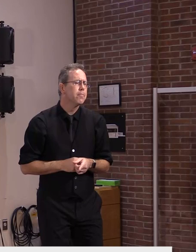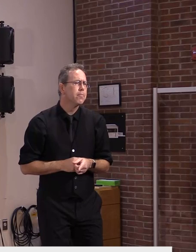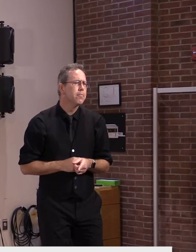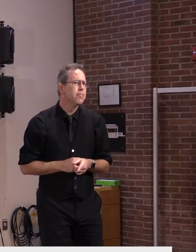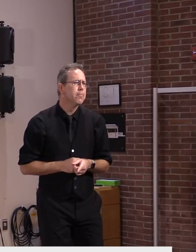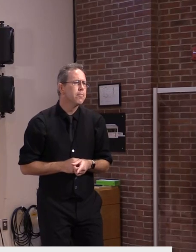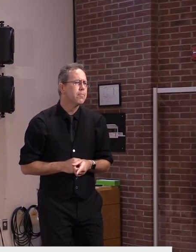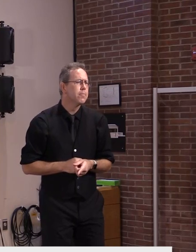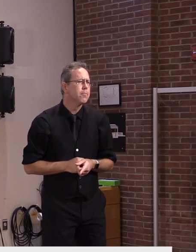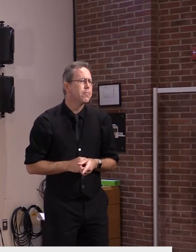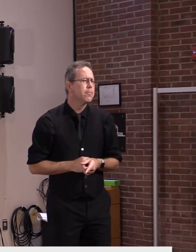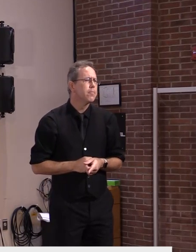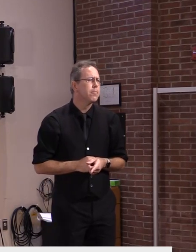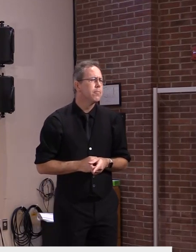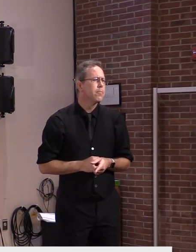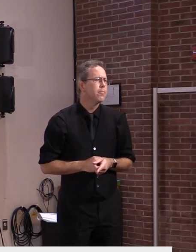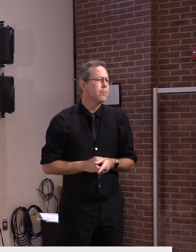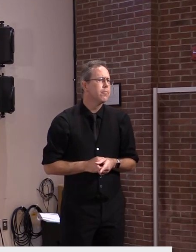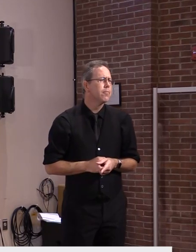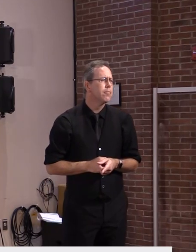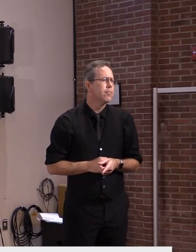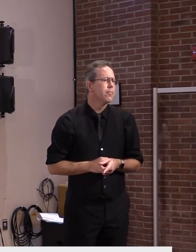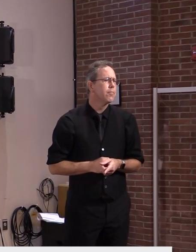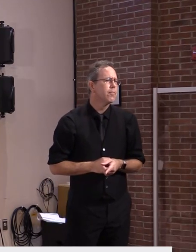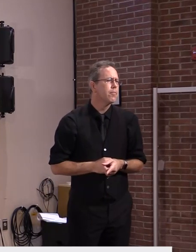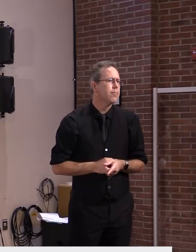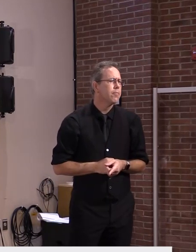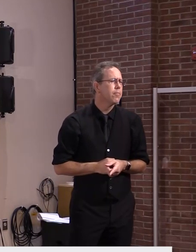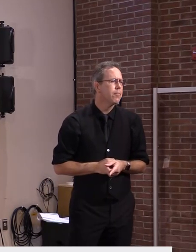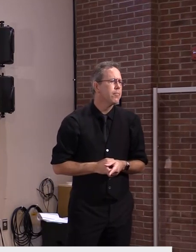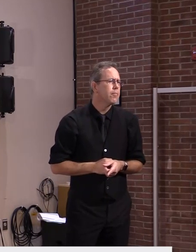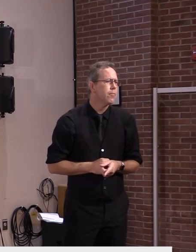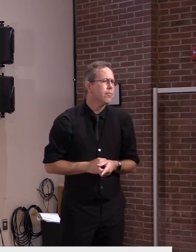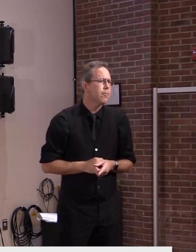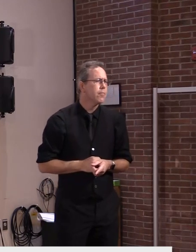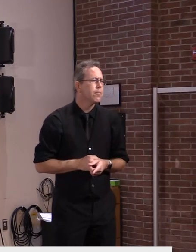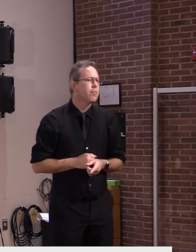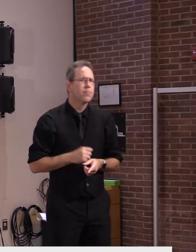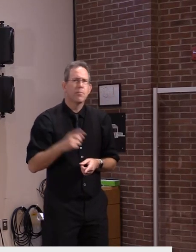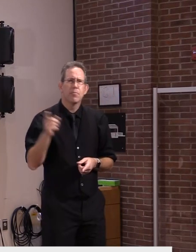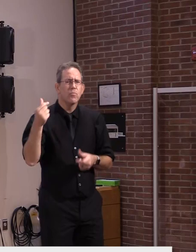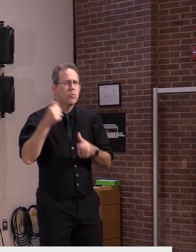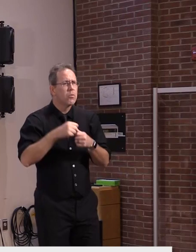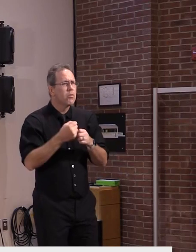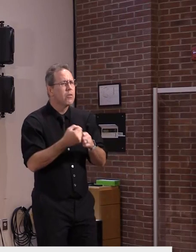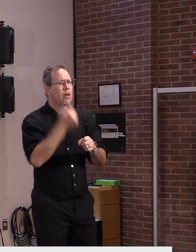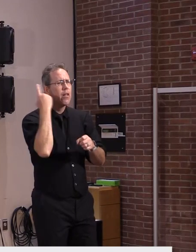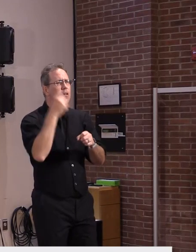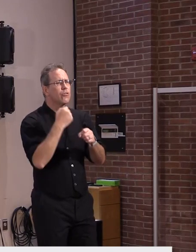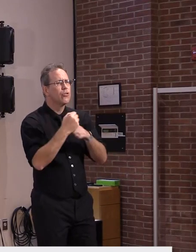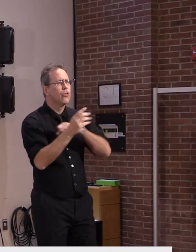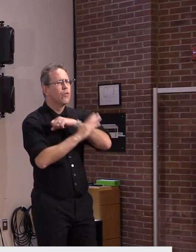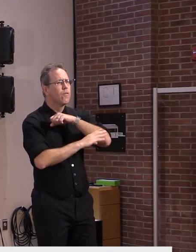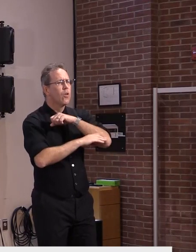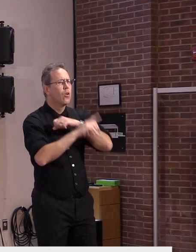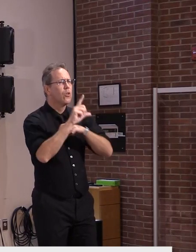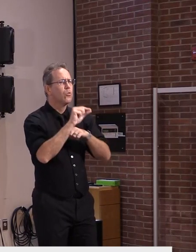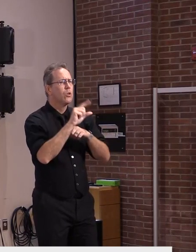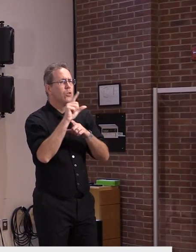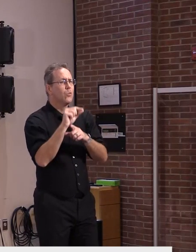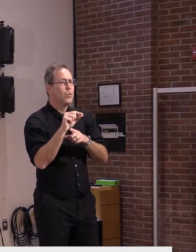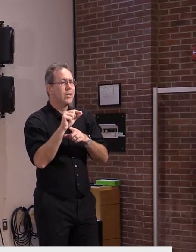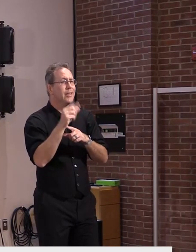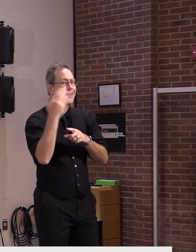was around this time last year. You were much less bullish at that point on their utility as